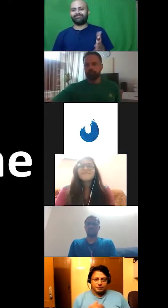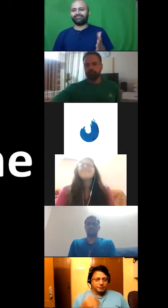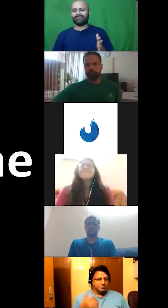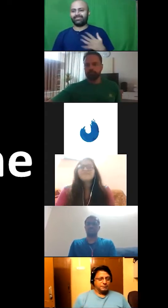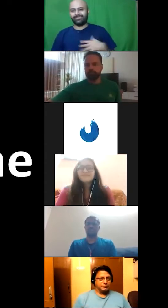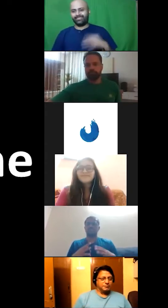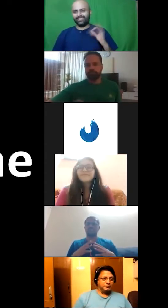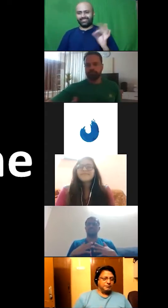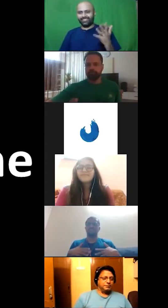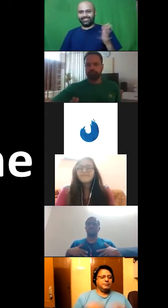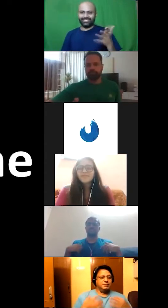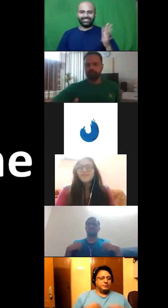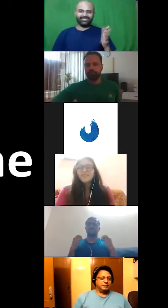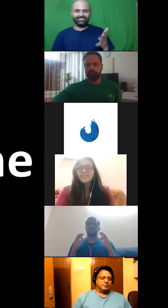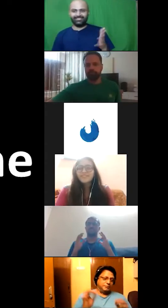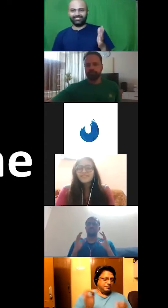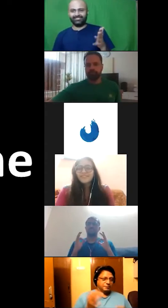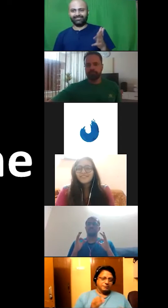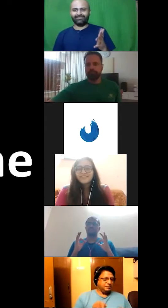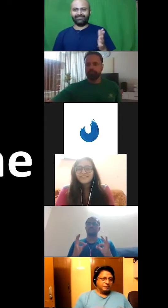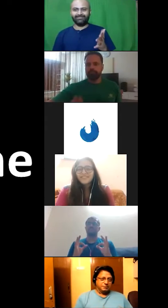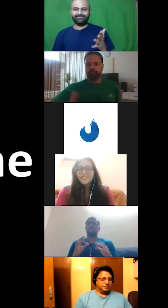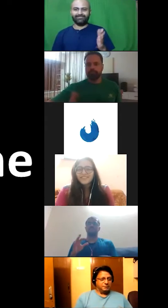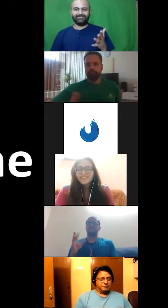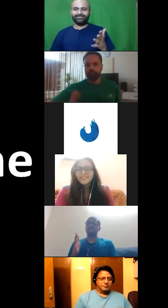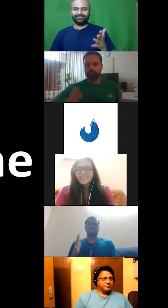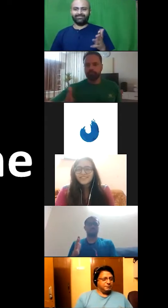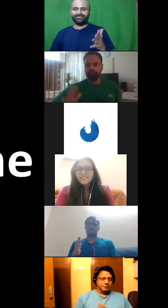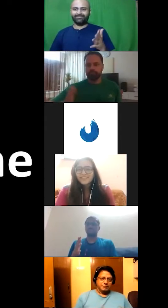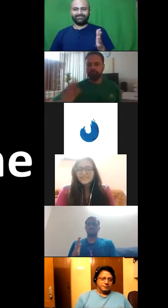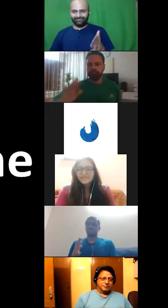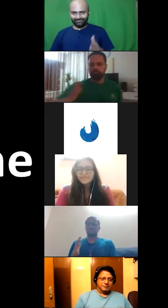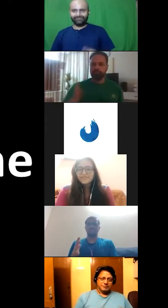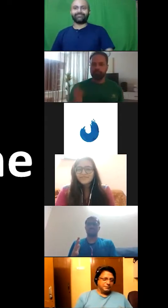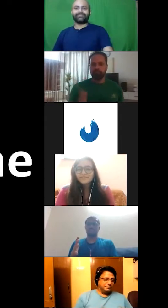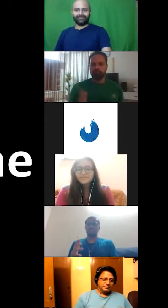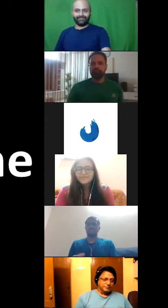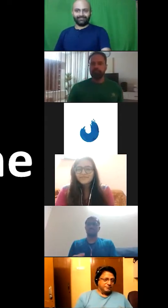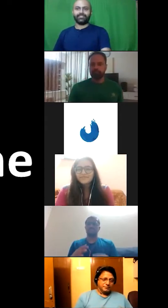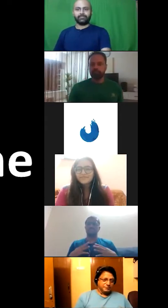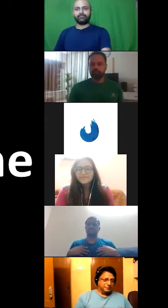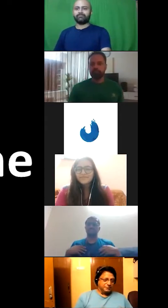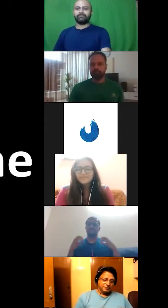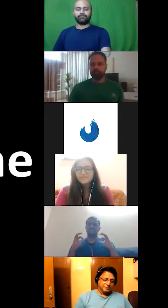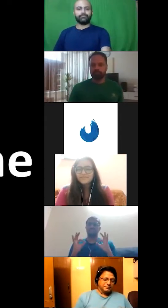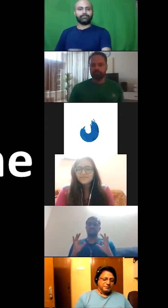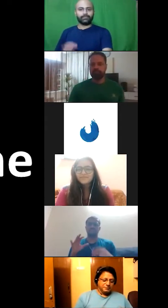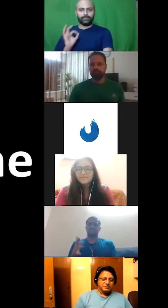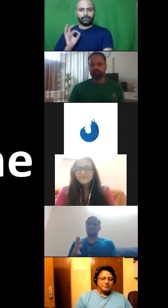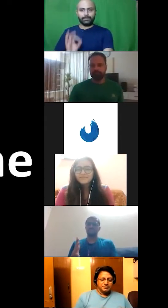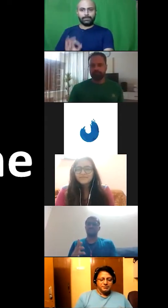have to bobble your head. No, not. Not fine. No.